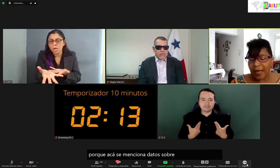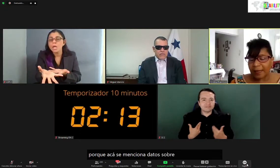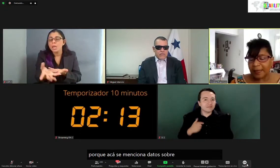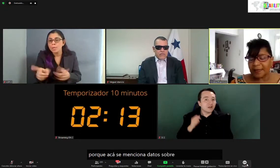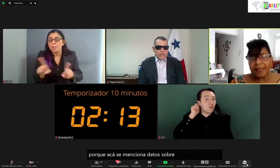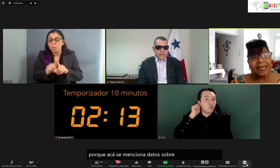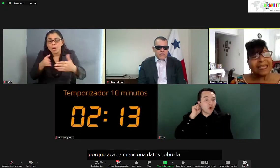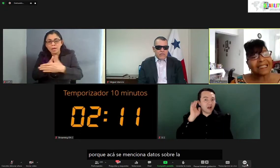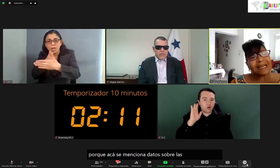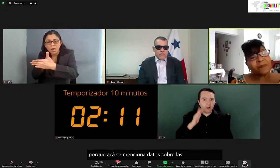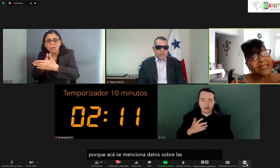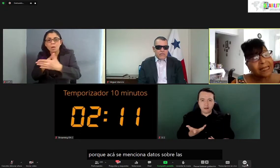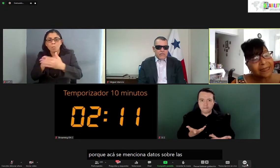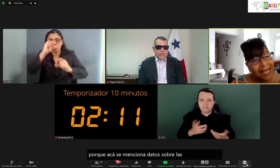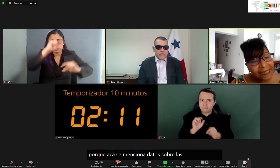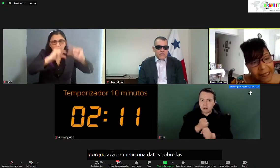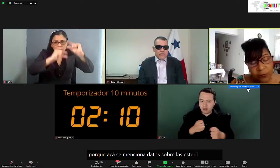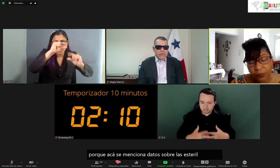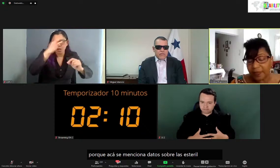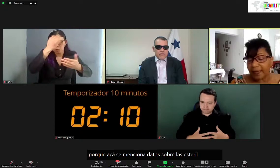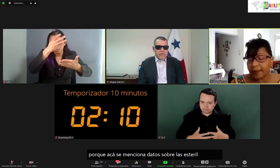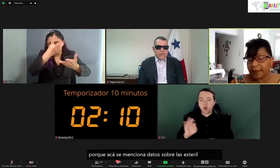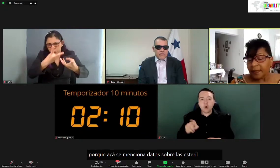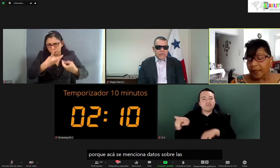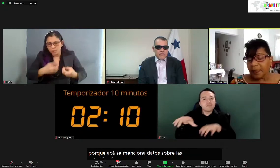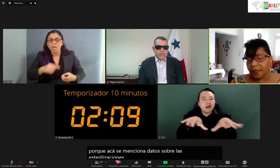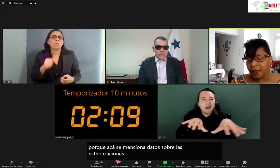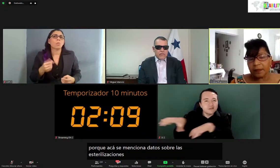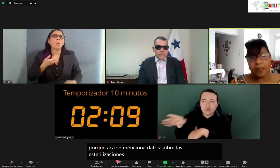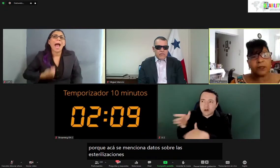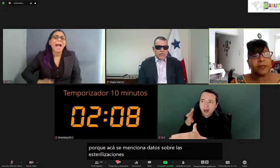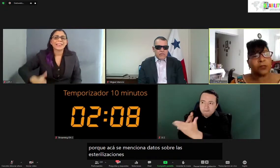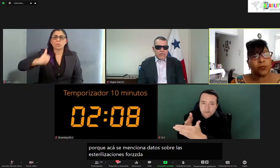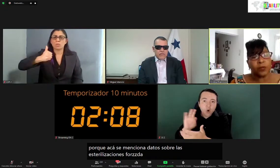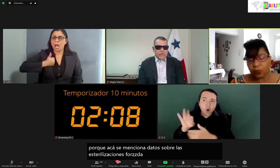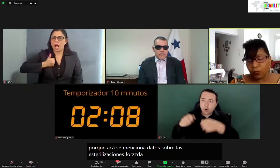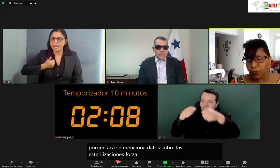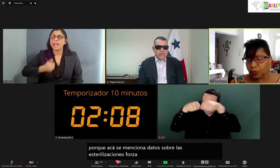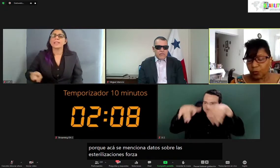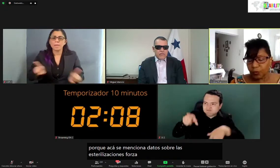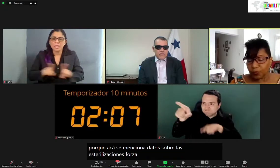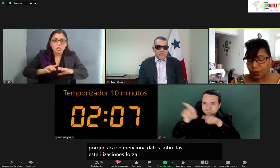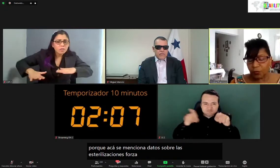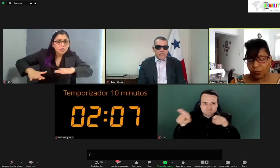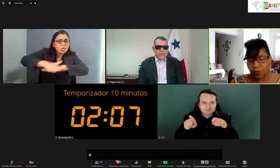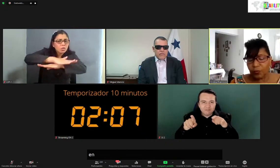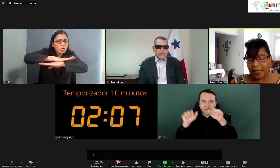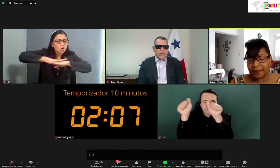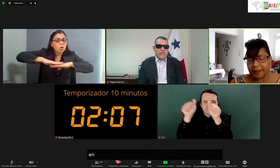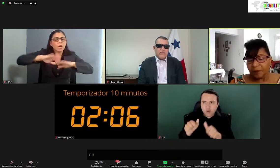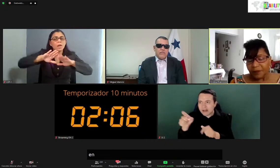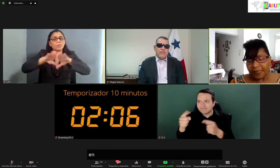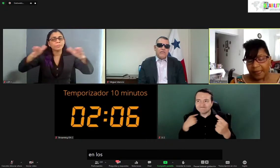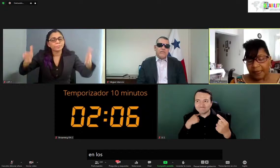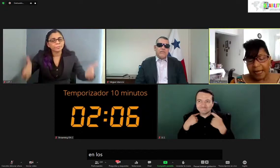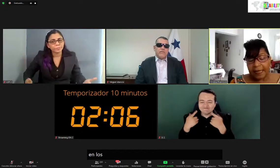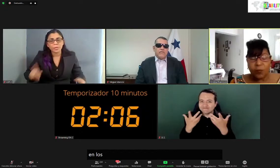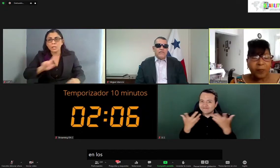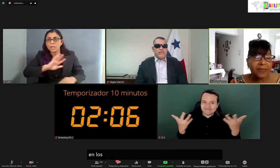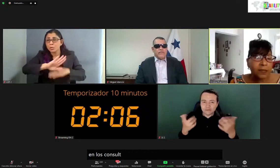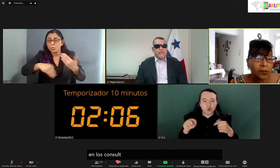sterilization structural barriers attitude in all barriers and in